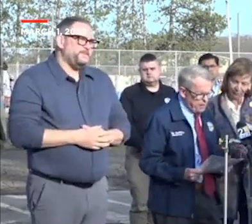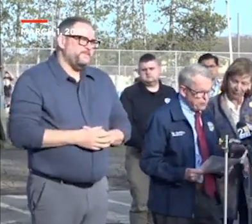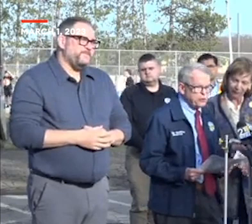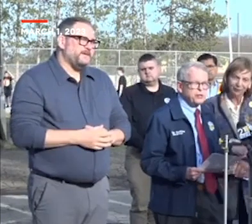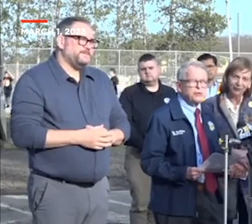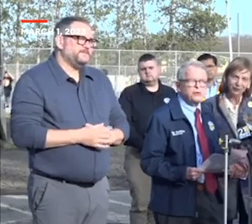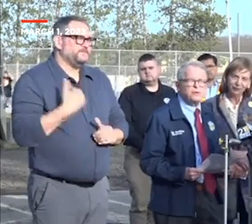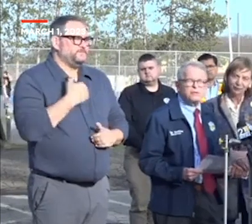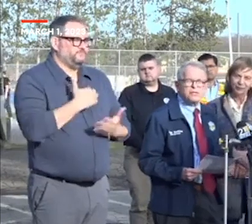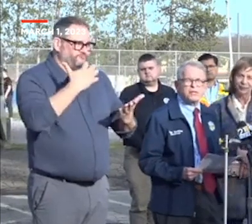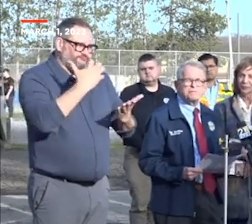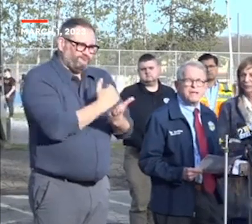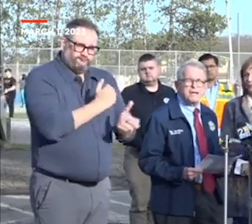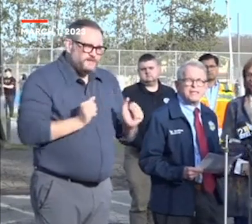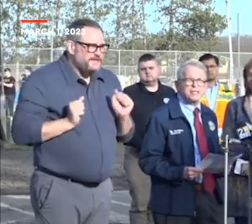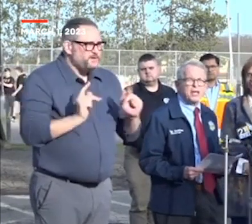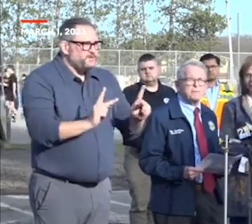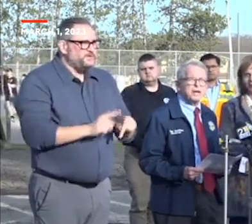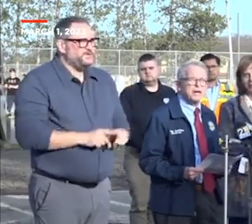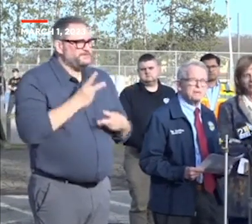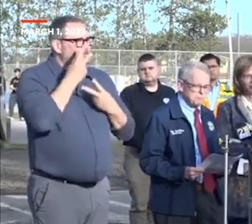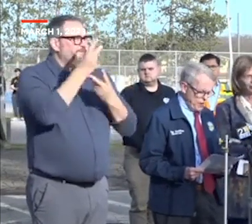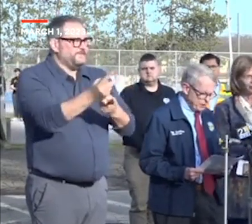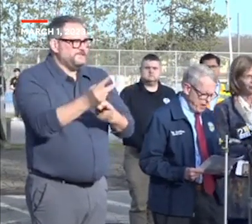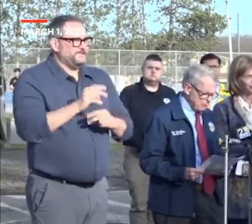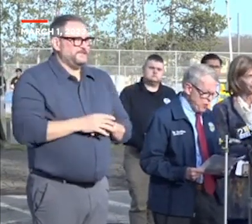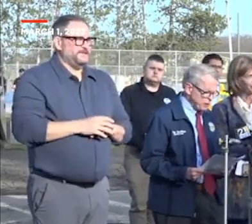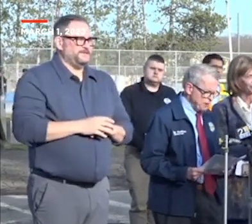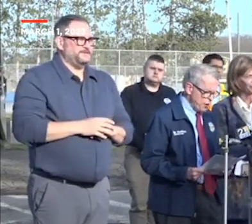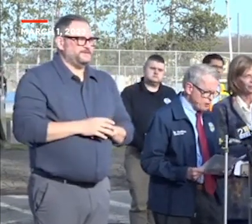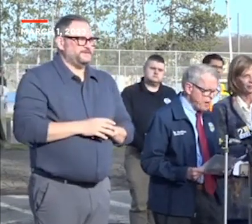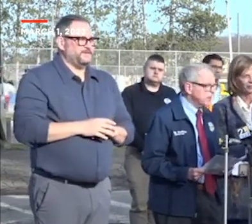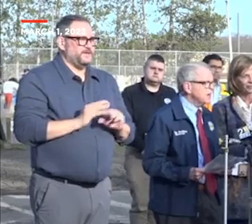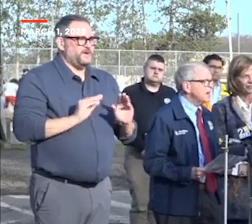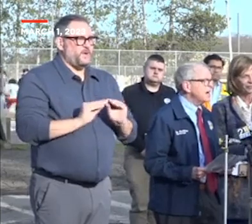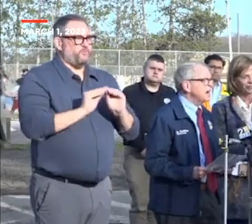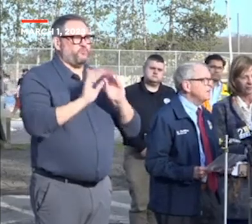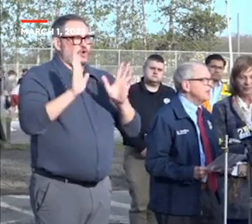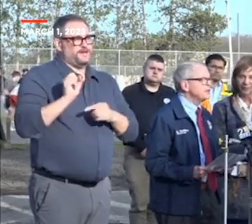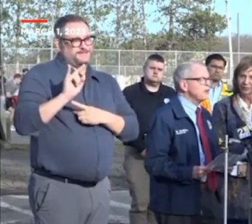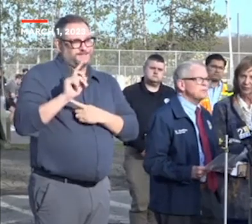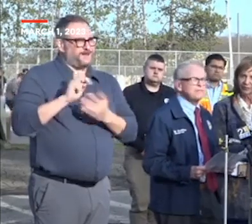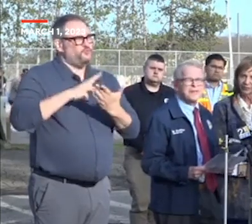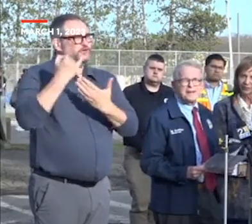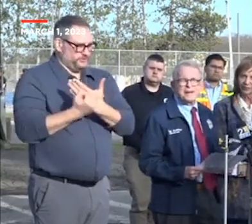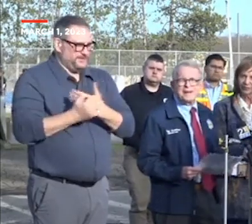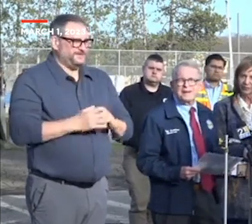had the opportunity to visit in Salem, the Brightside Project. These